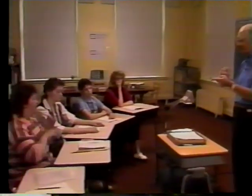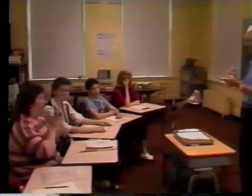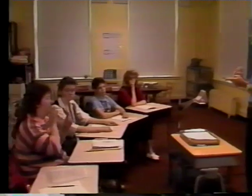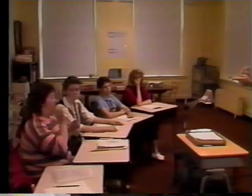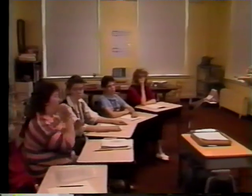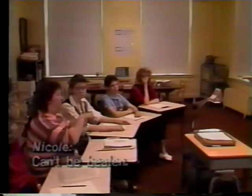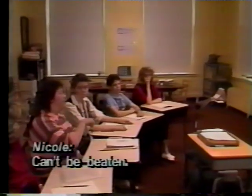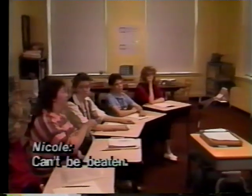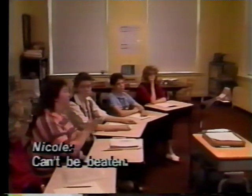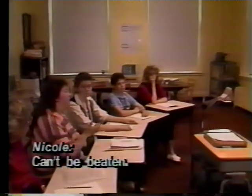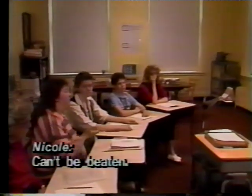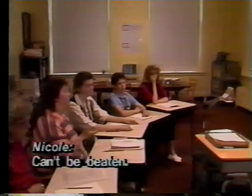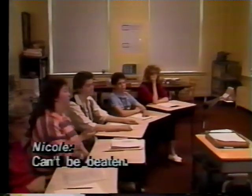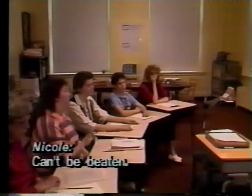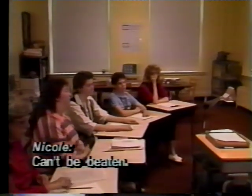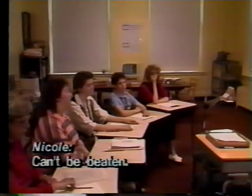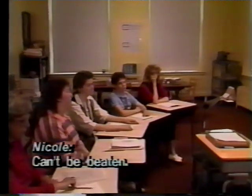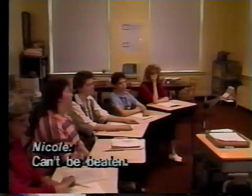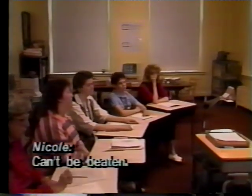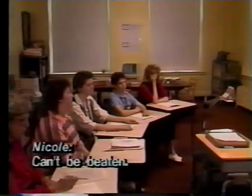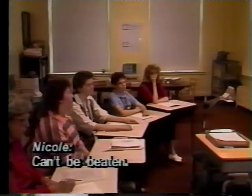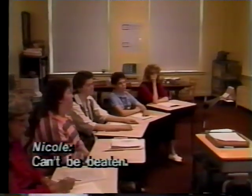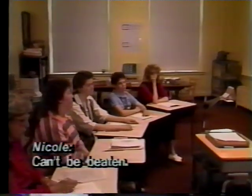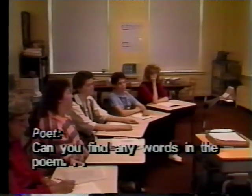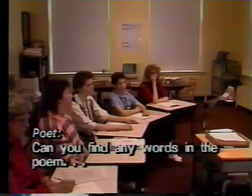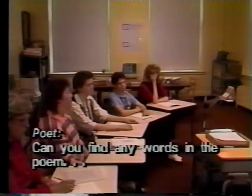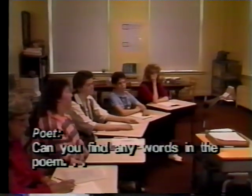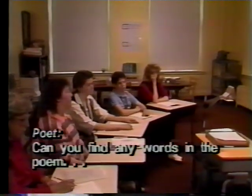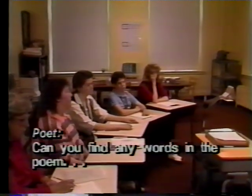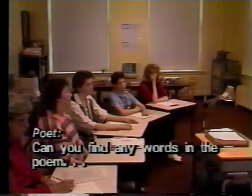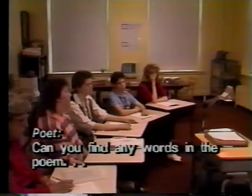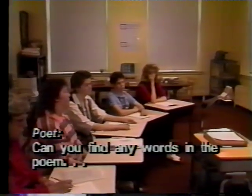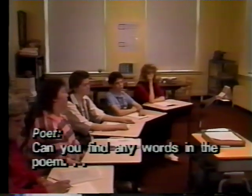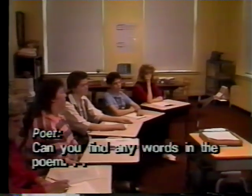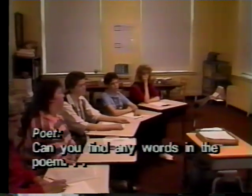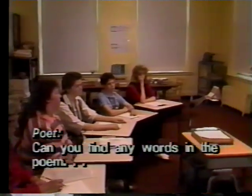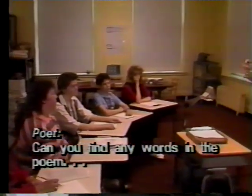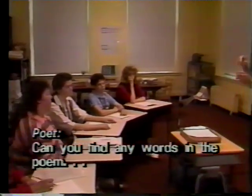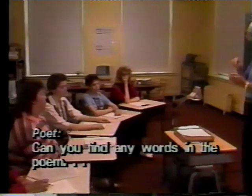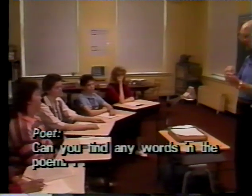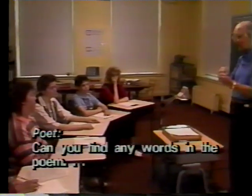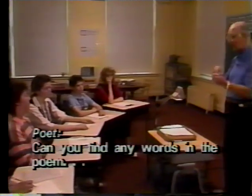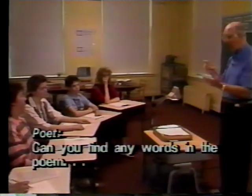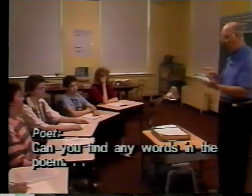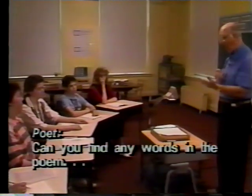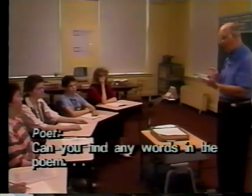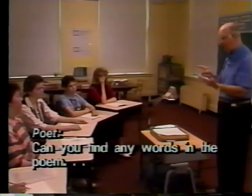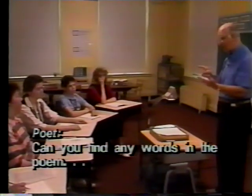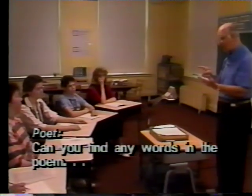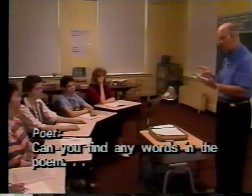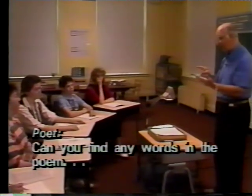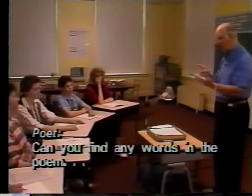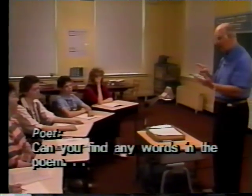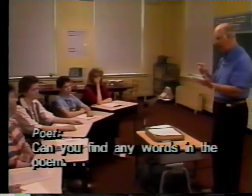Can't be beaten. Now can you find any words in the poem